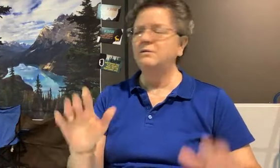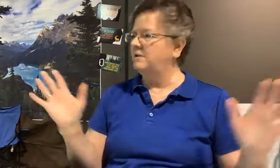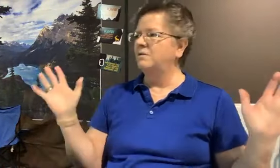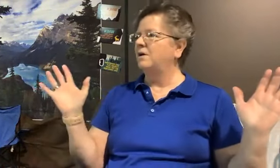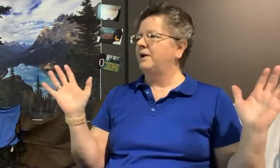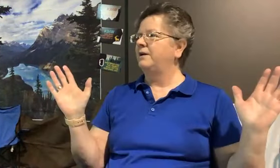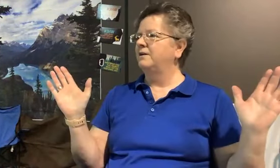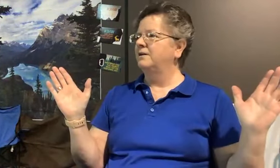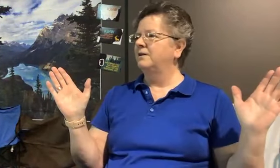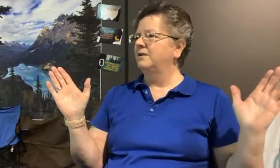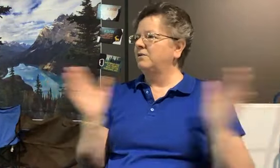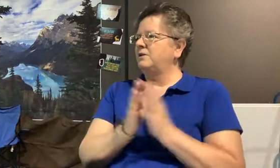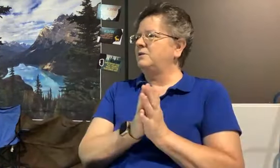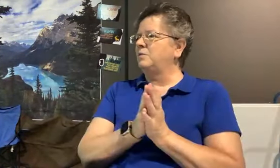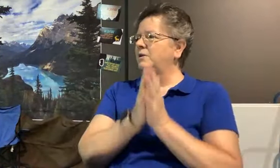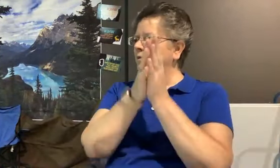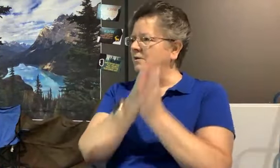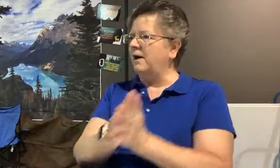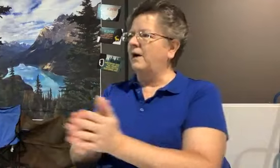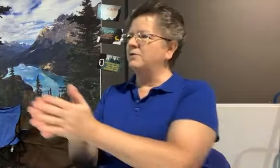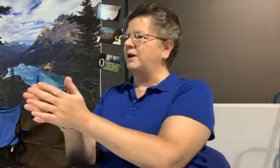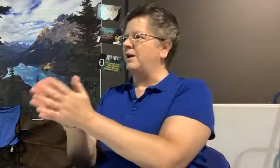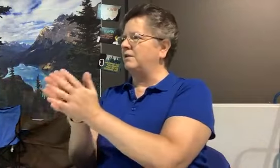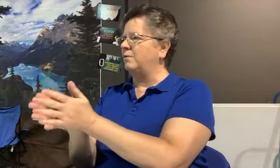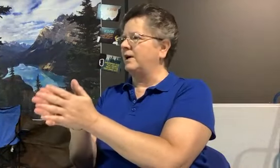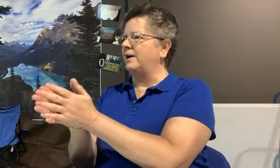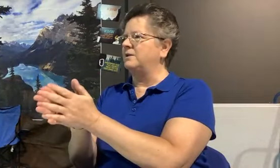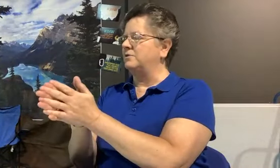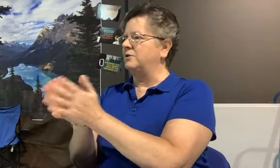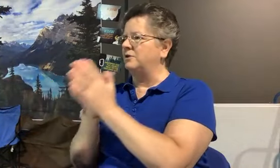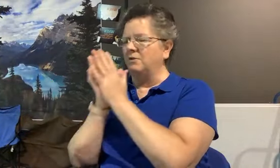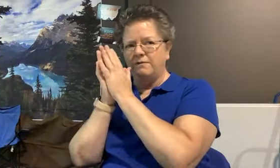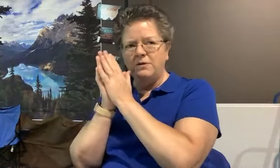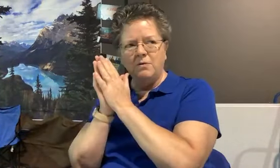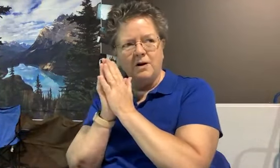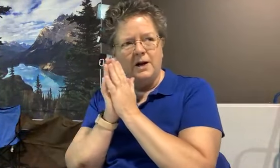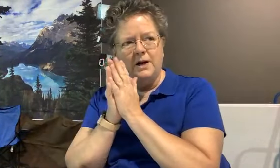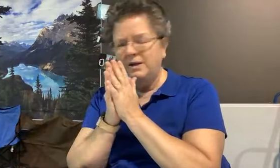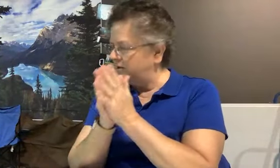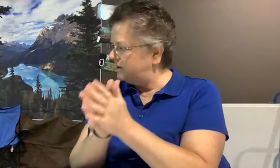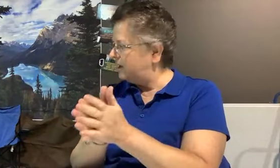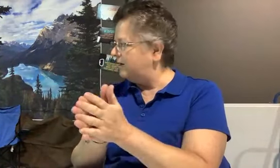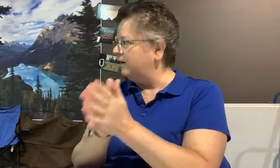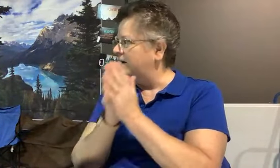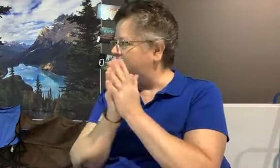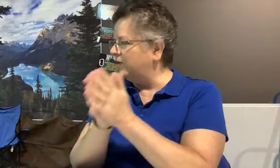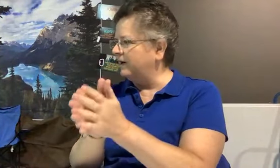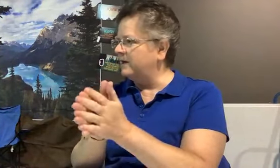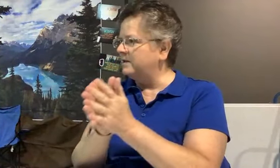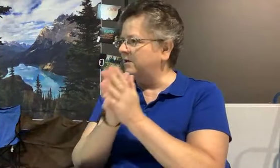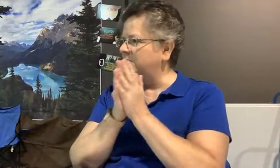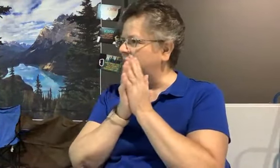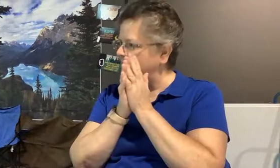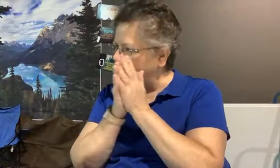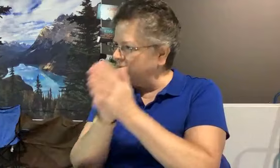don't need to worry. You only need to worry when you're outside of what God tells you to do. If you are in the center of what God's telling you to do, going